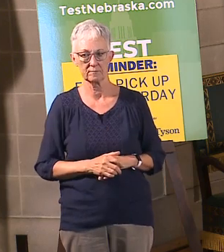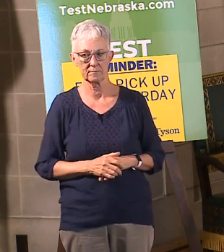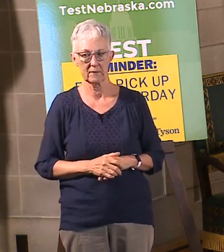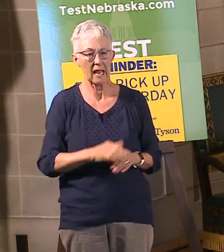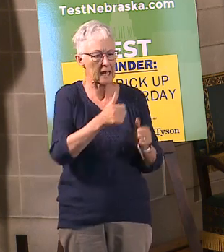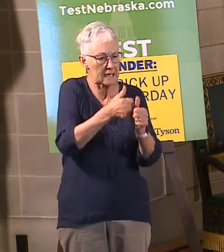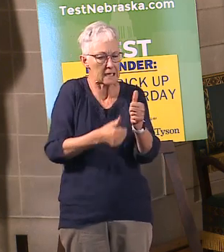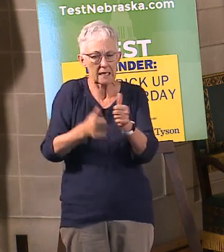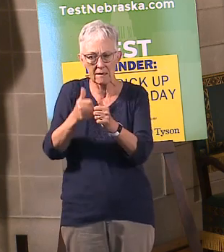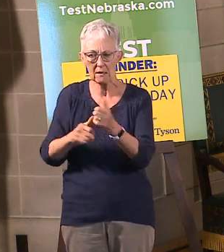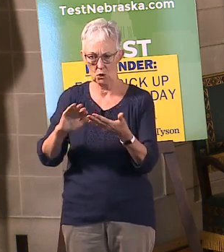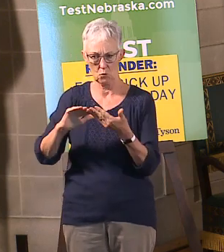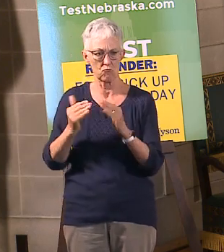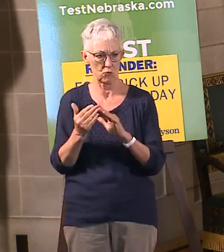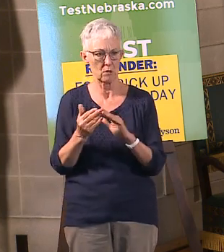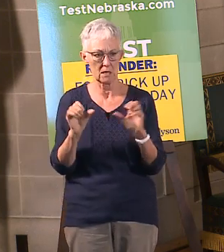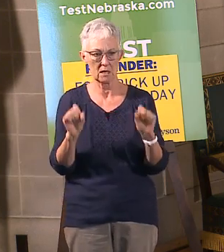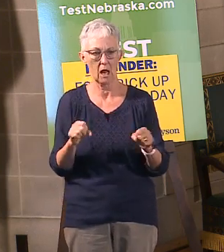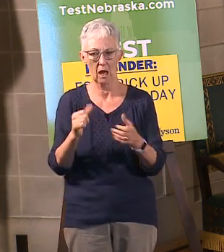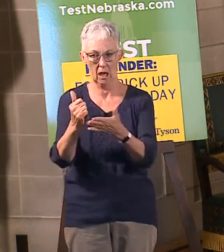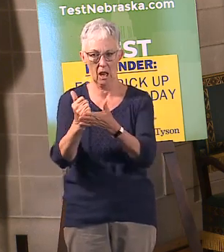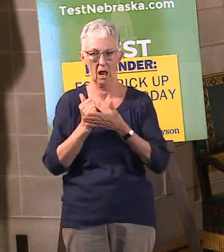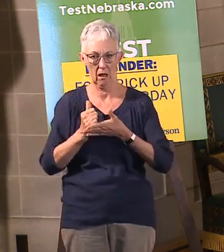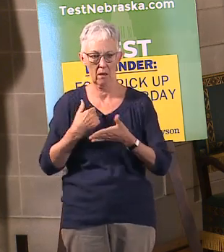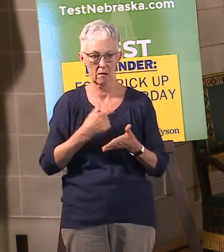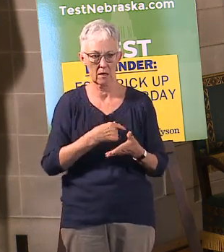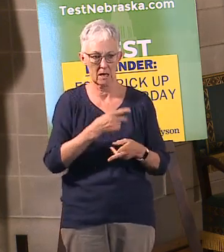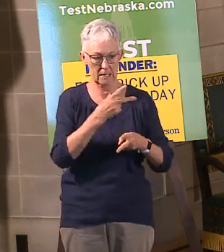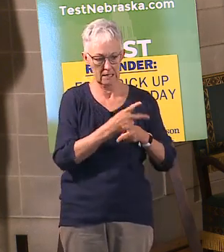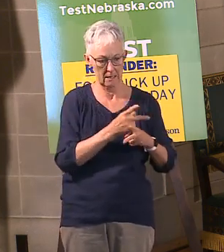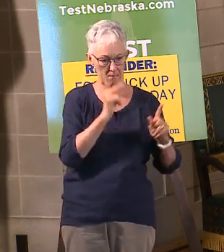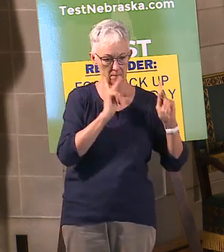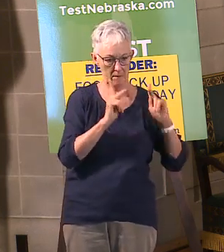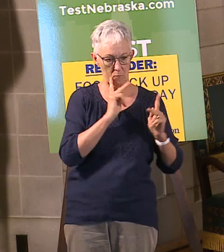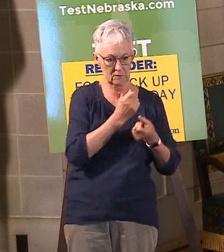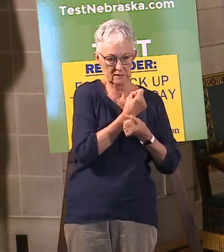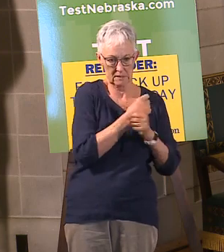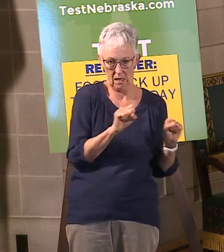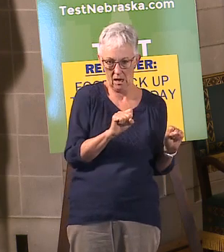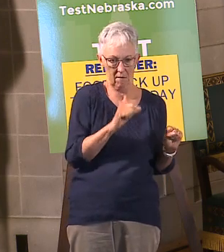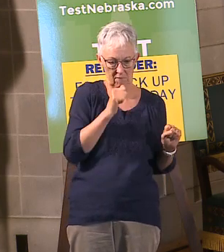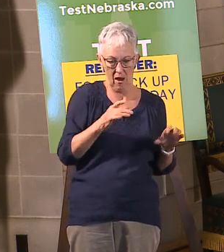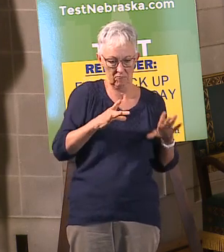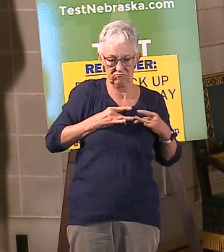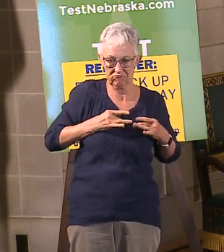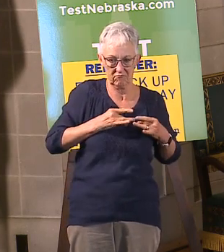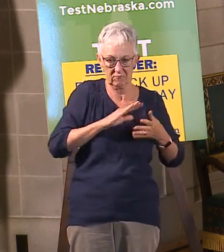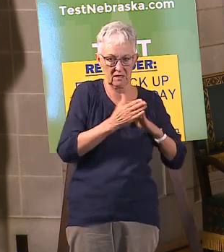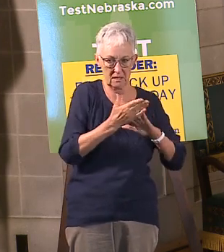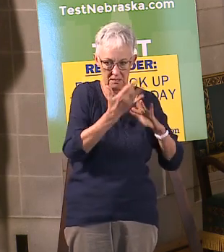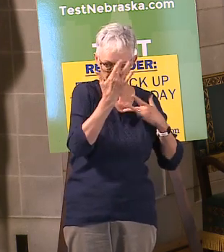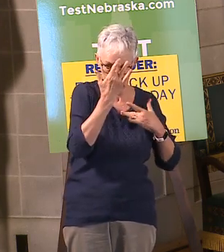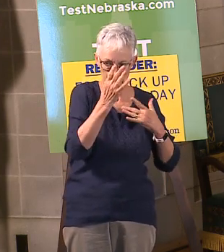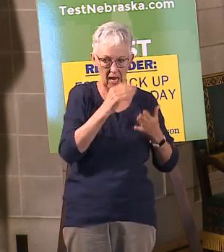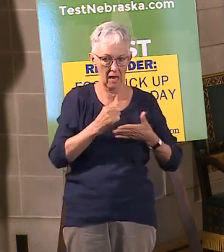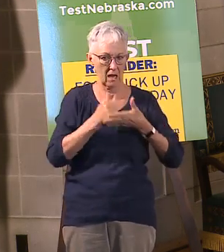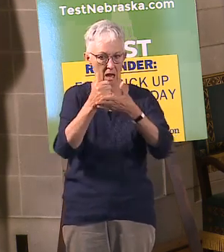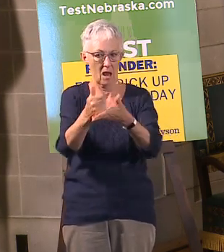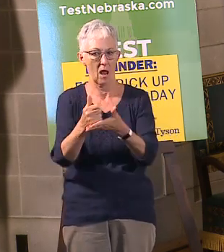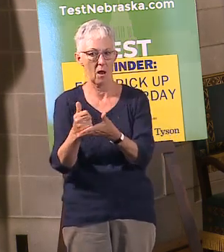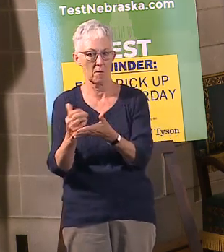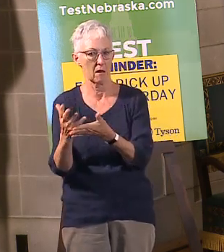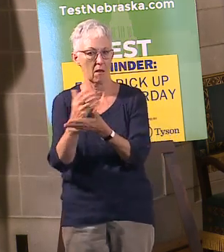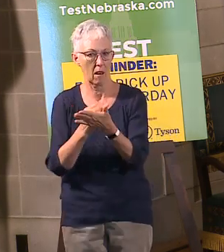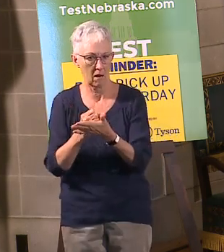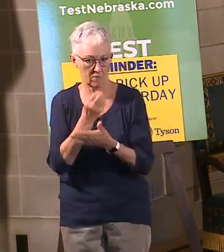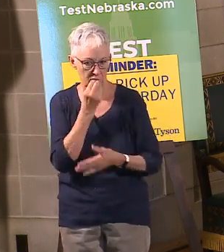we keep everybody safe and help the food banks during this unprecedented time of need.